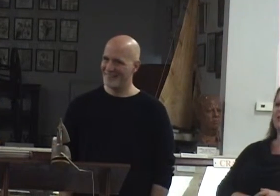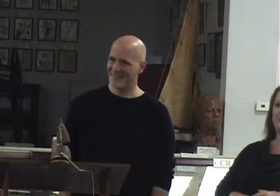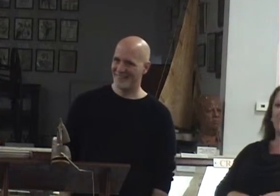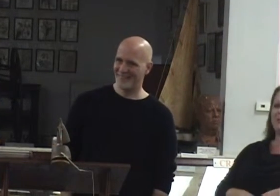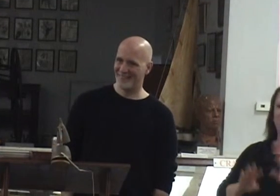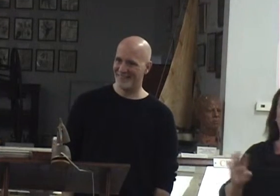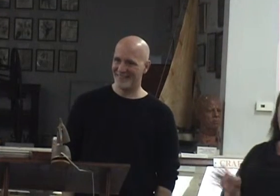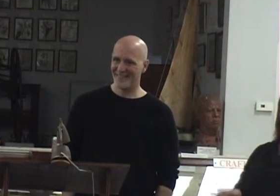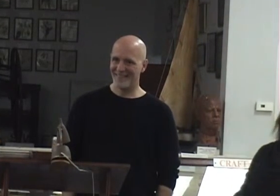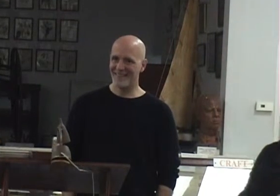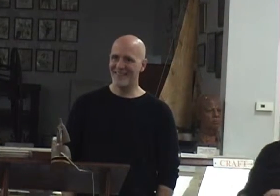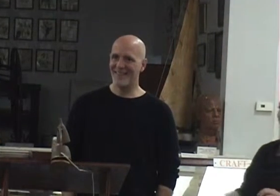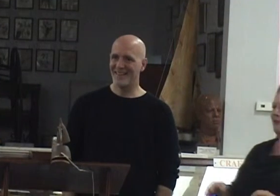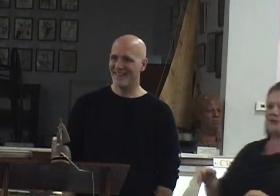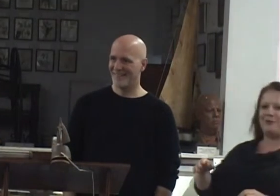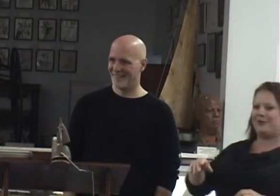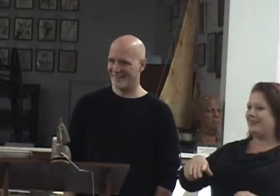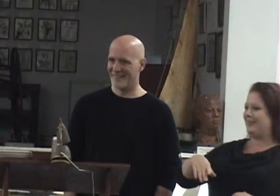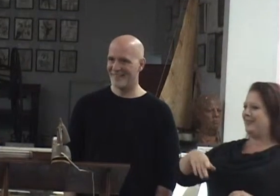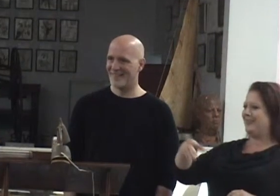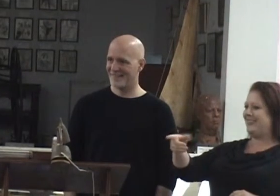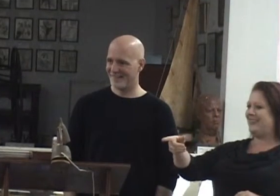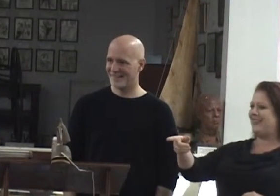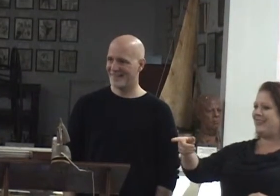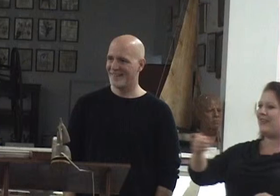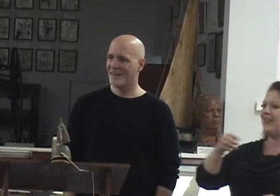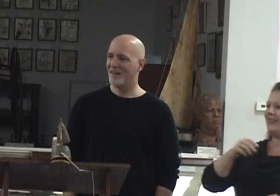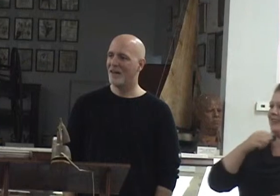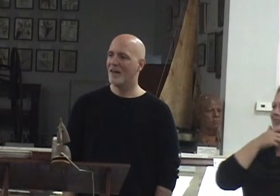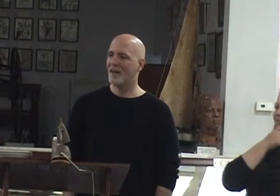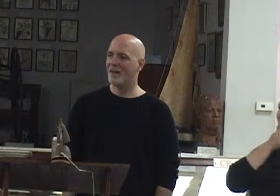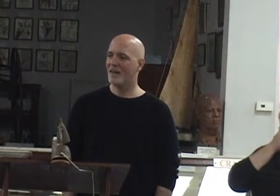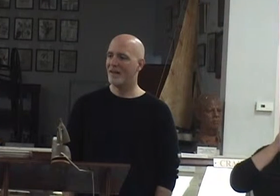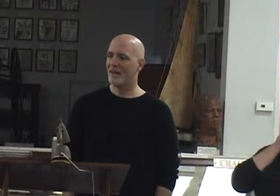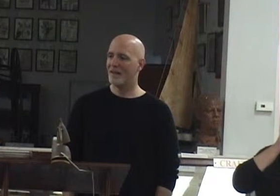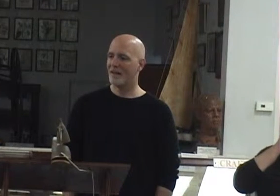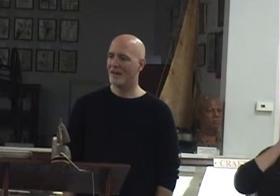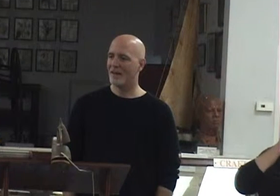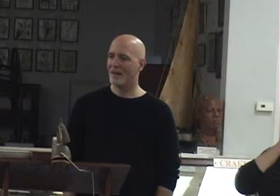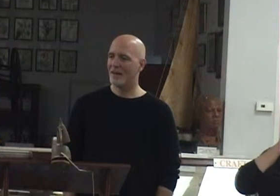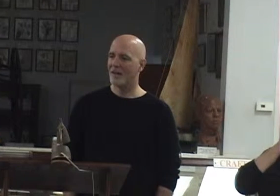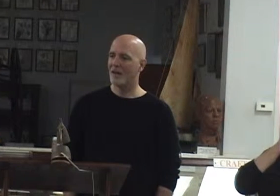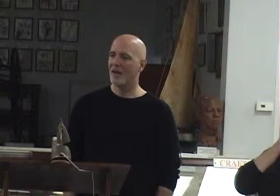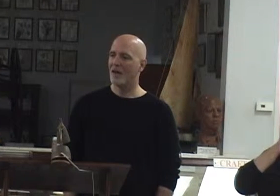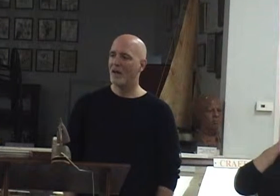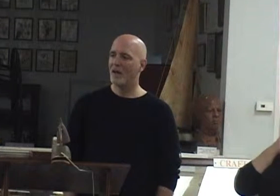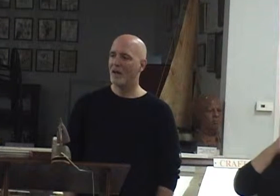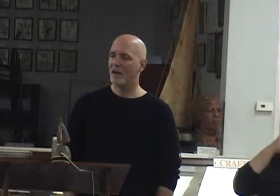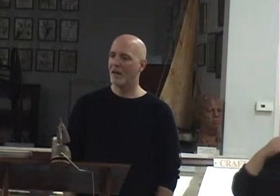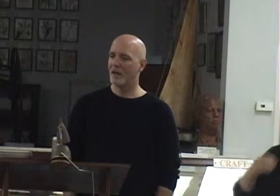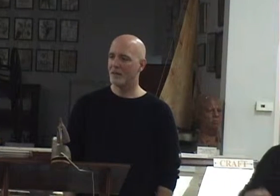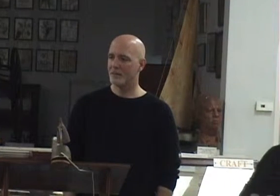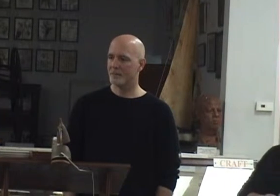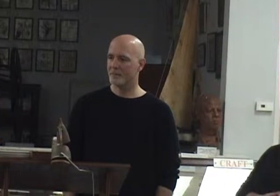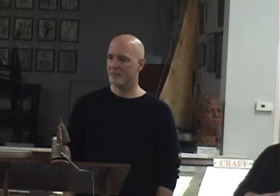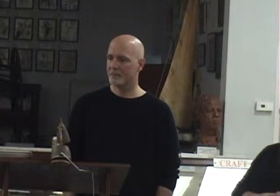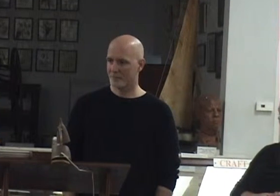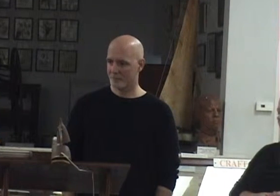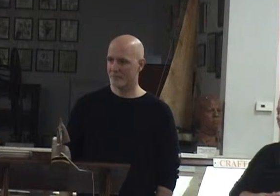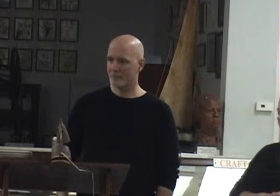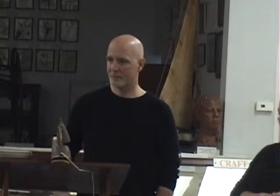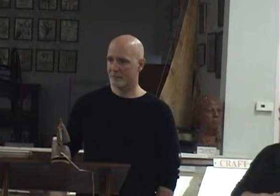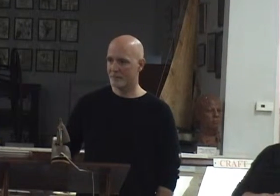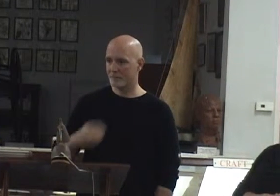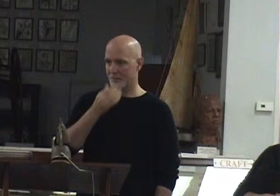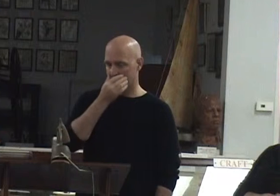Like I said, I would have just opted for not. I would have gone for the greenfield look. I enjoy the new perspectives on